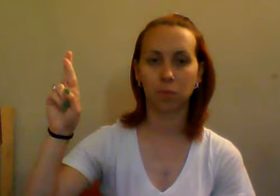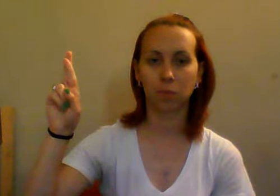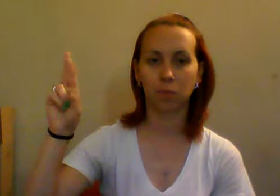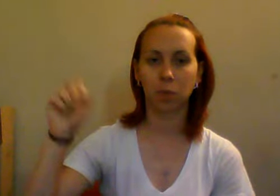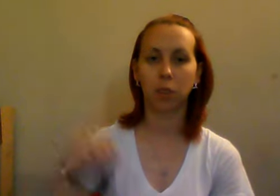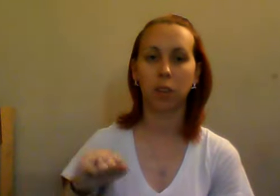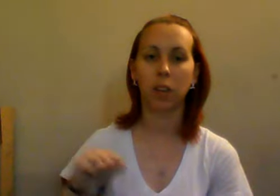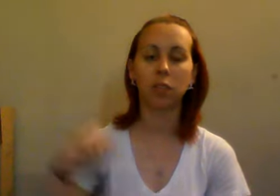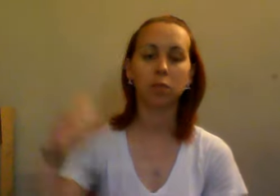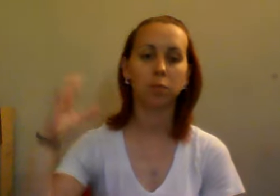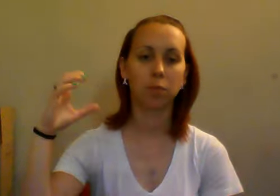Here we go again.